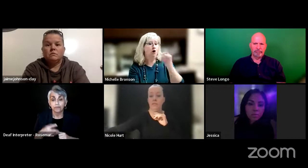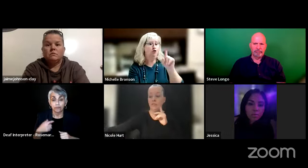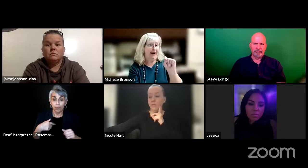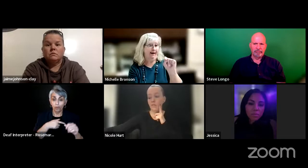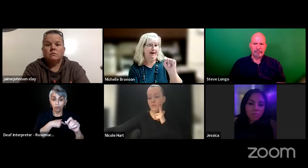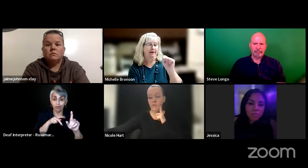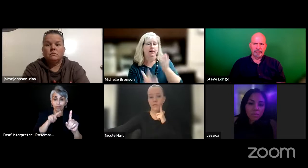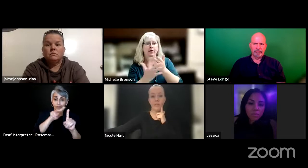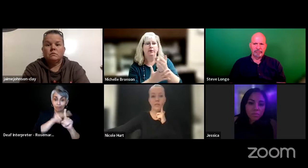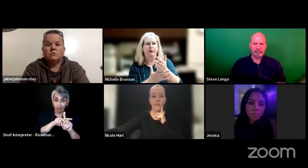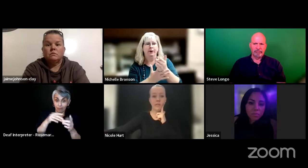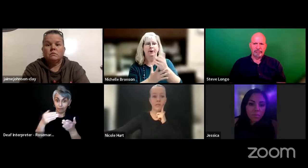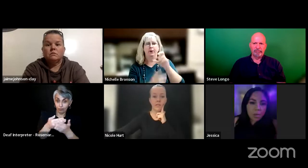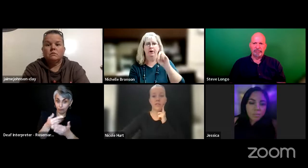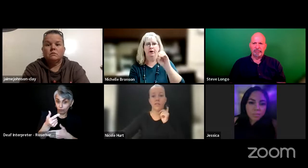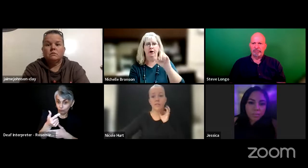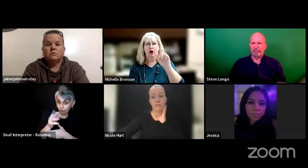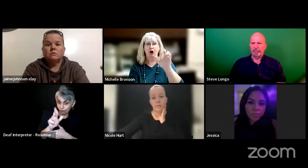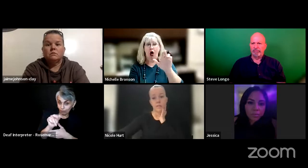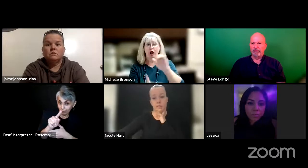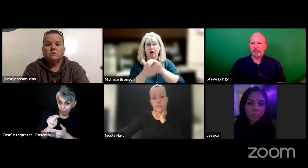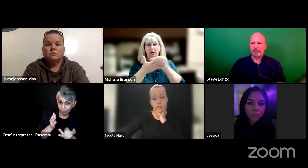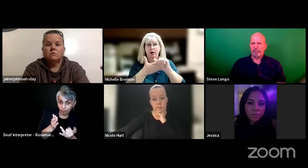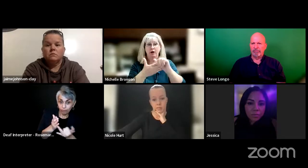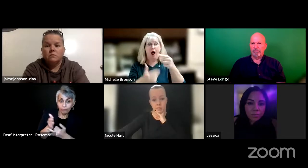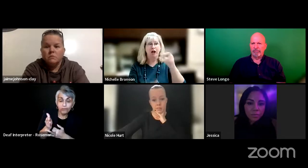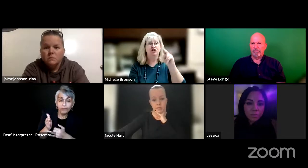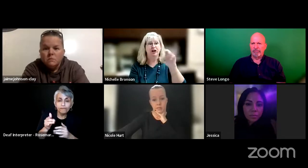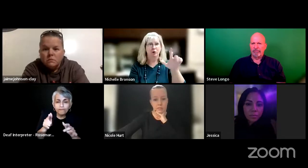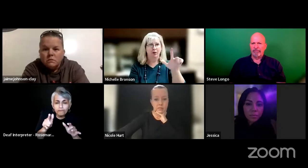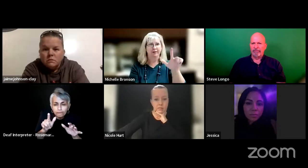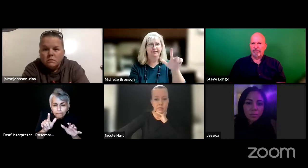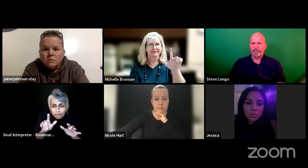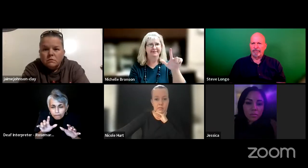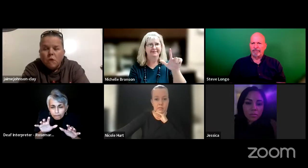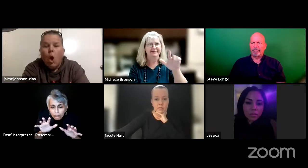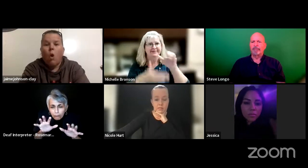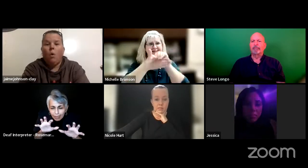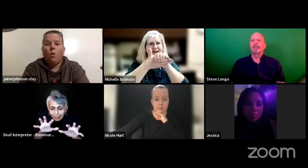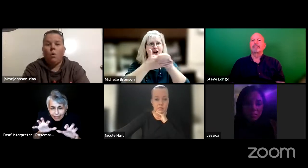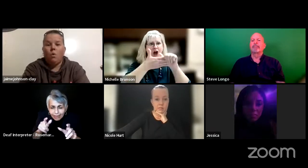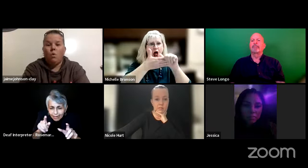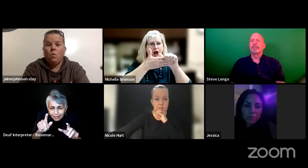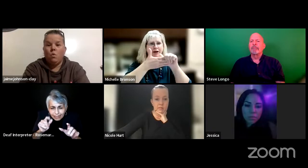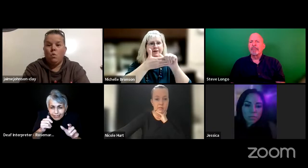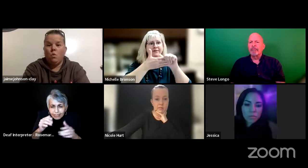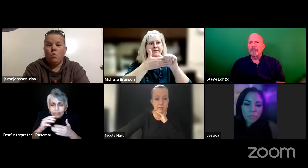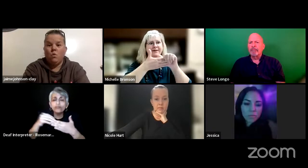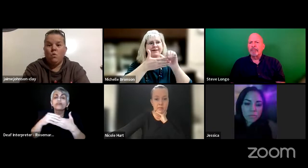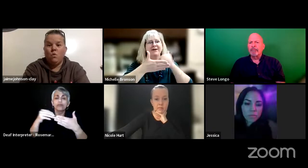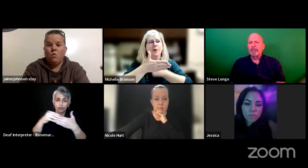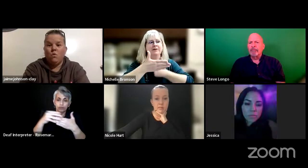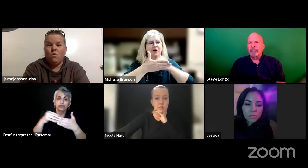some. We are applying for a new grant through Dollar General,